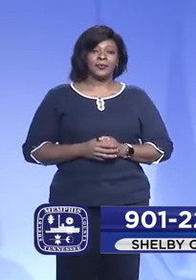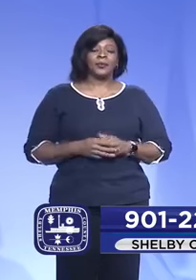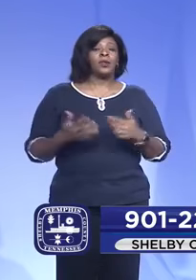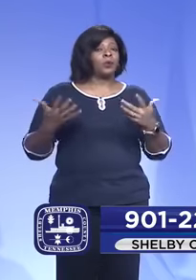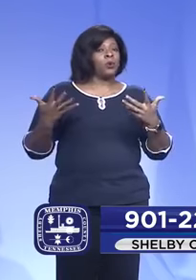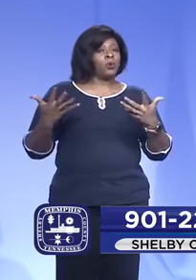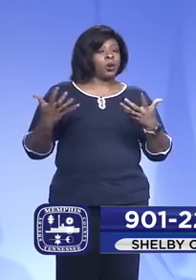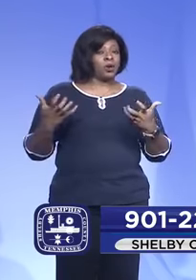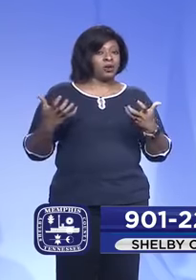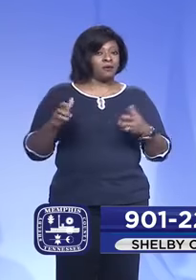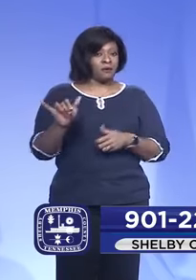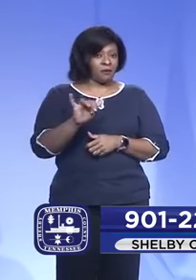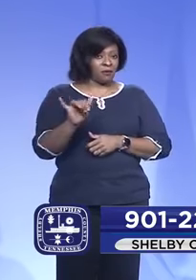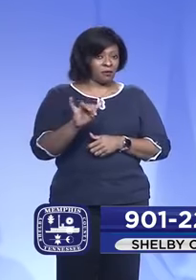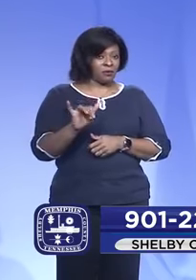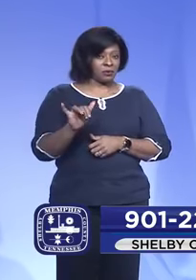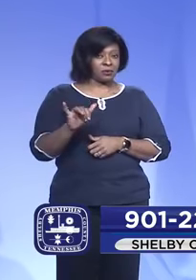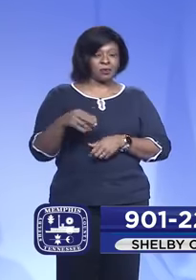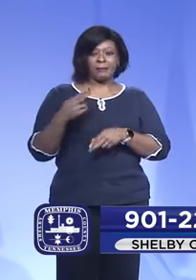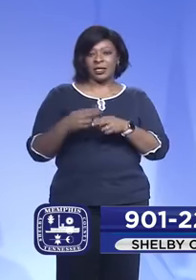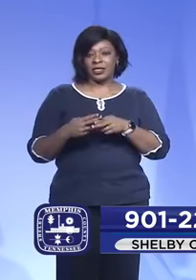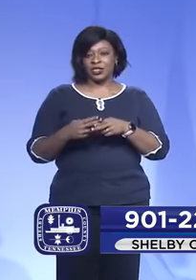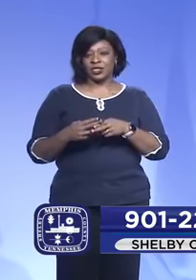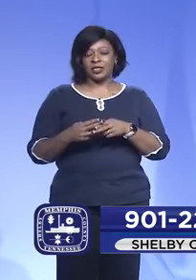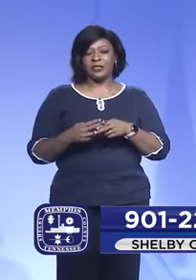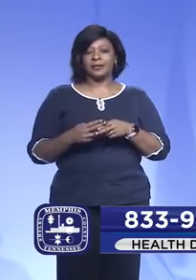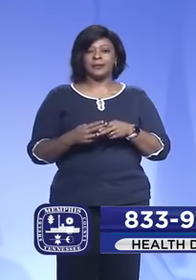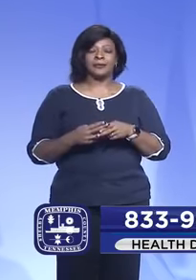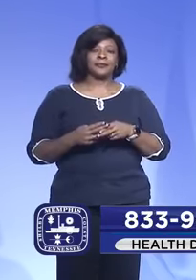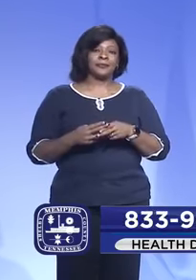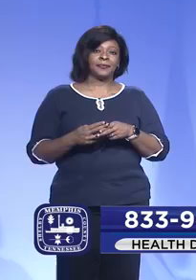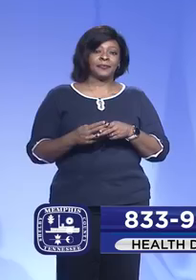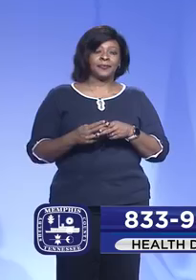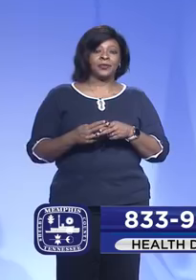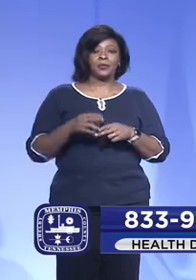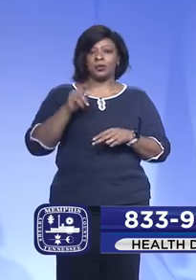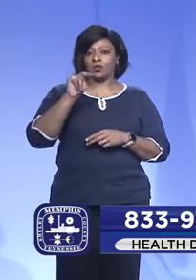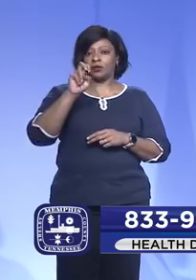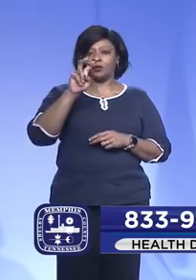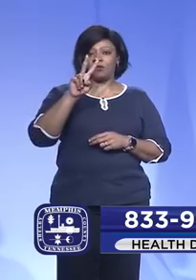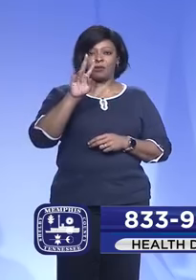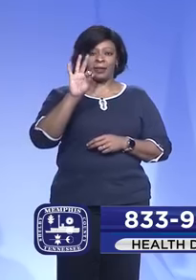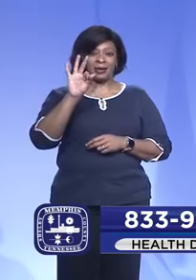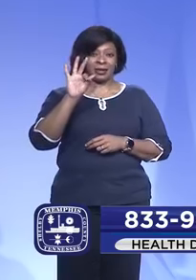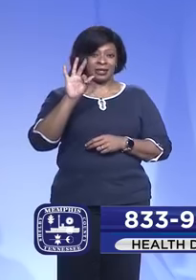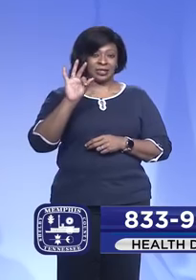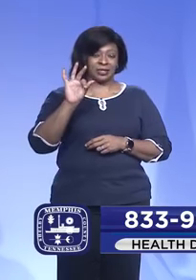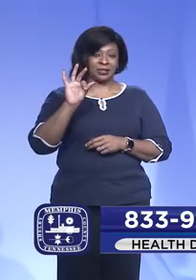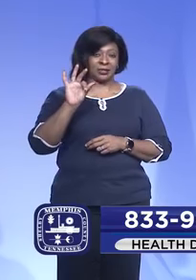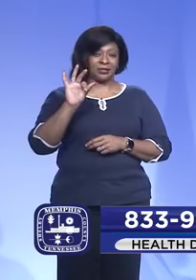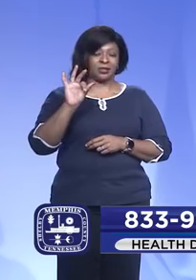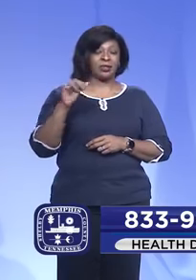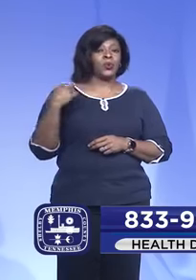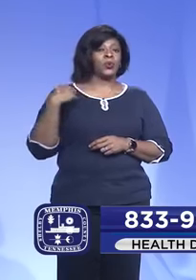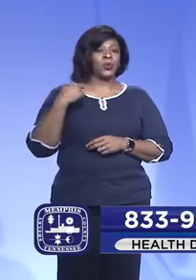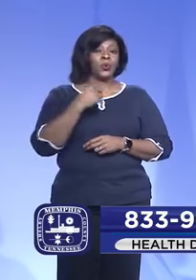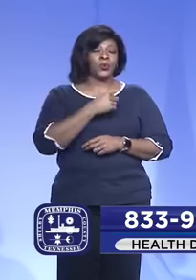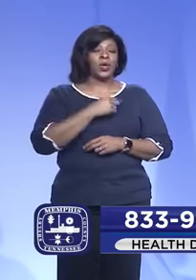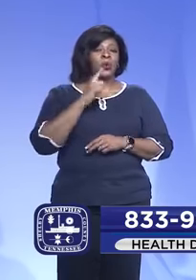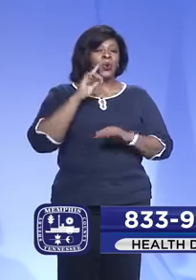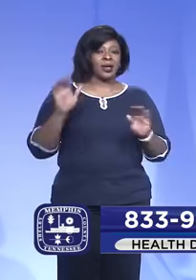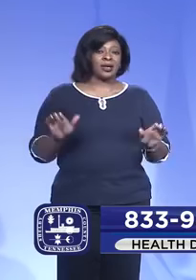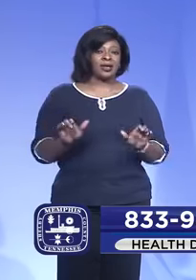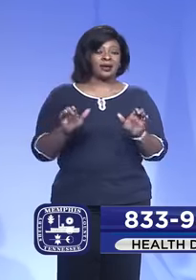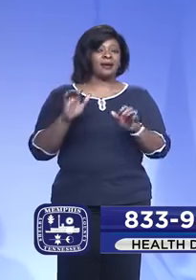do want to also just mention on November the 19th, we will be